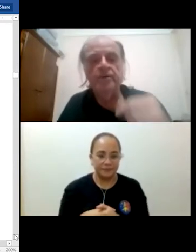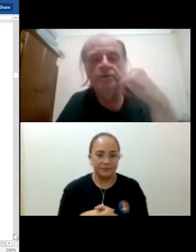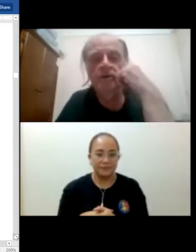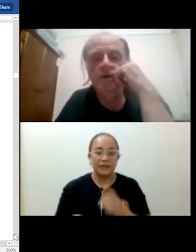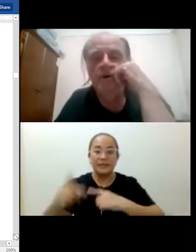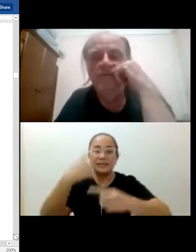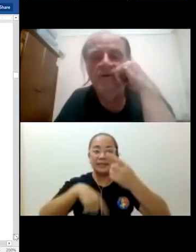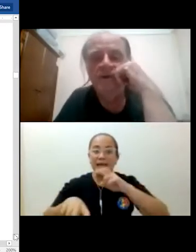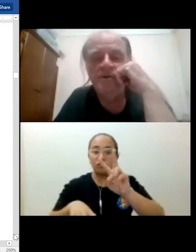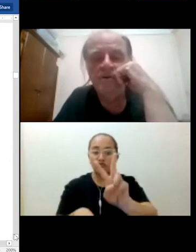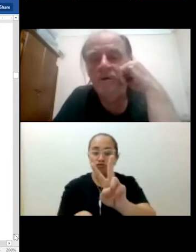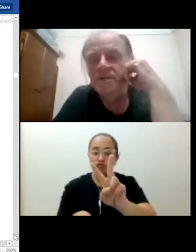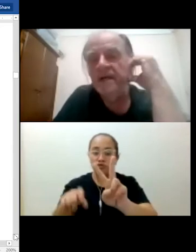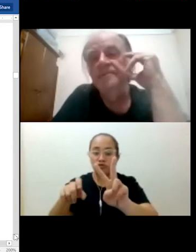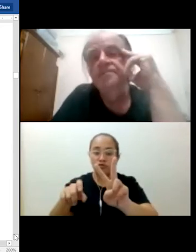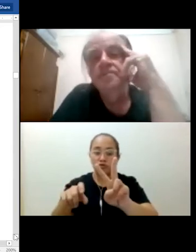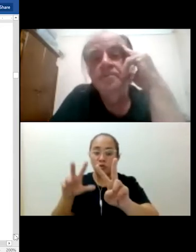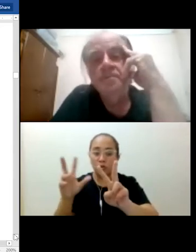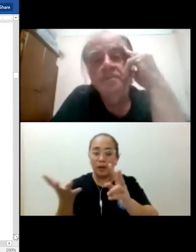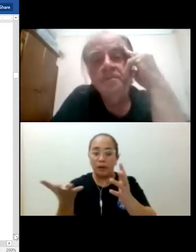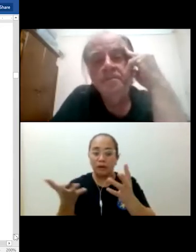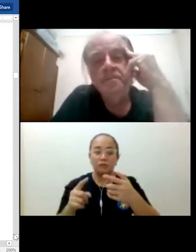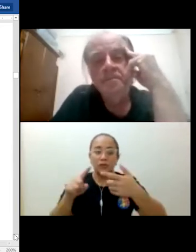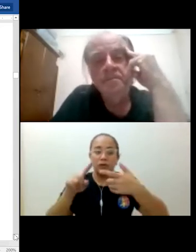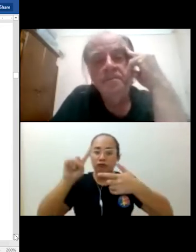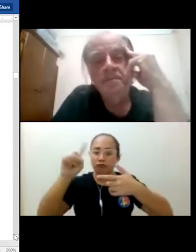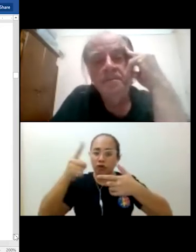Sign 2 should occur first or second?